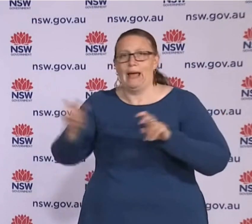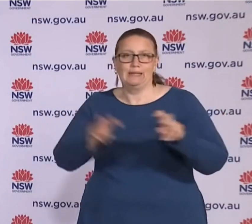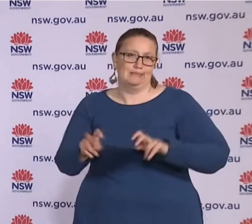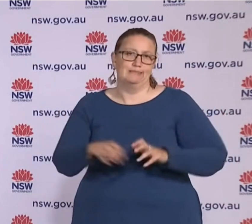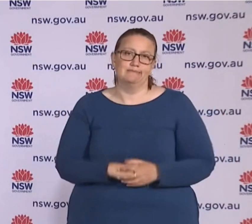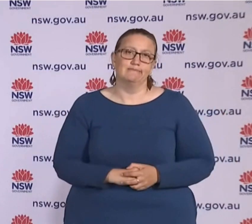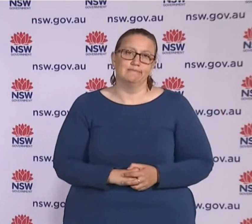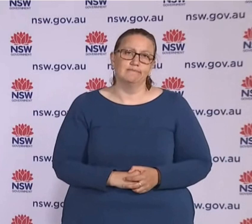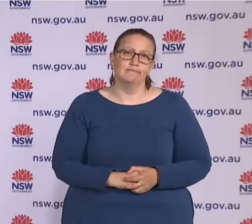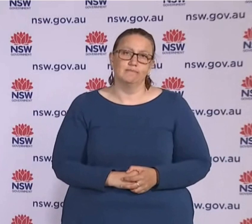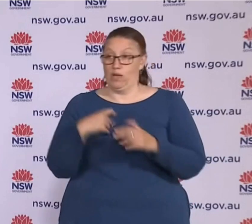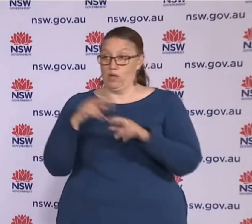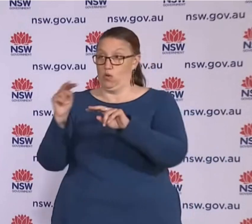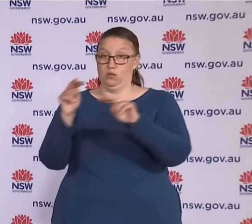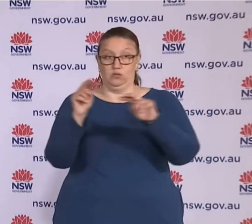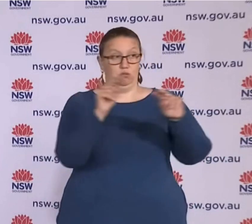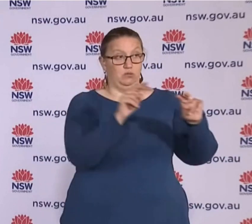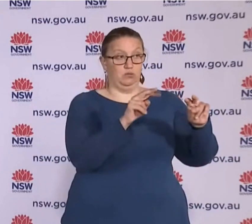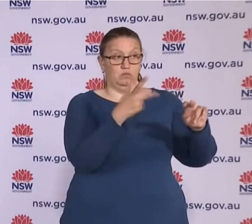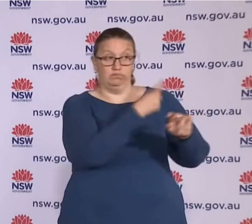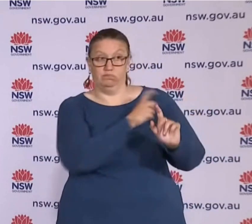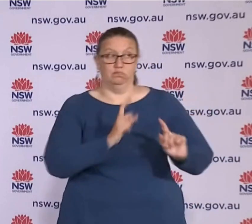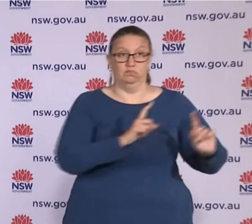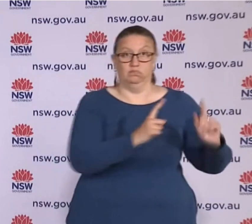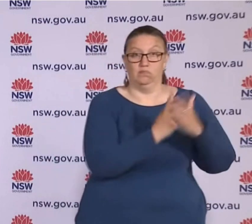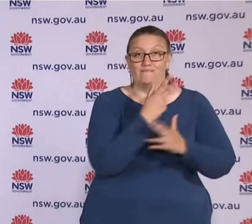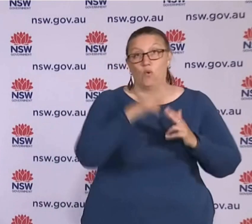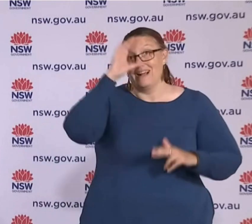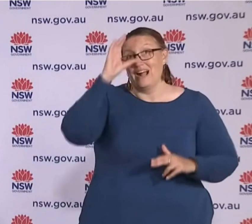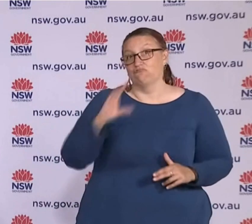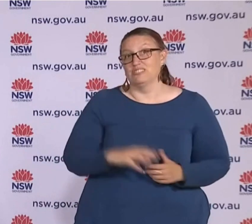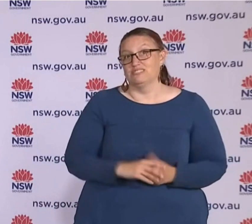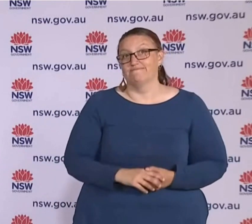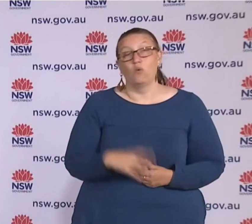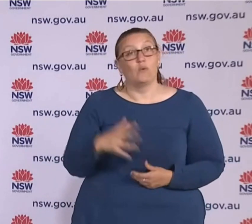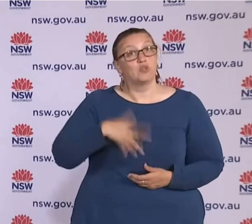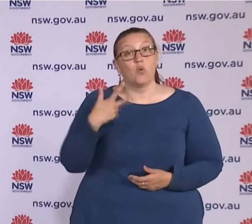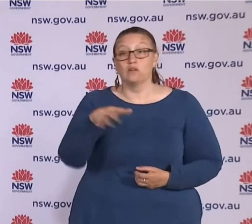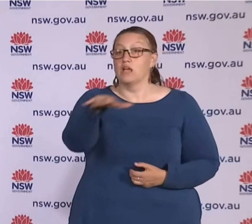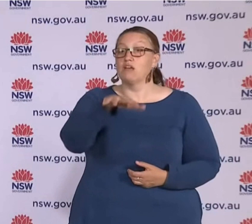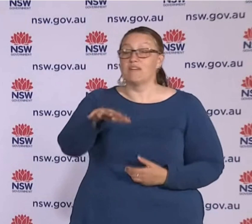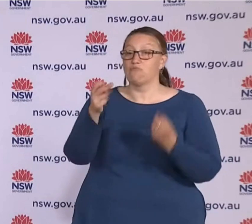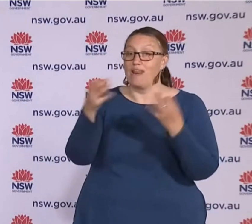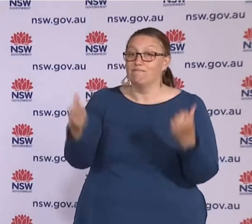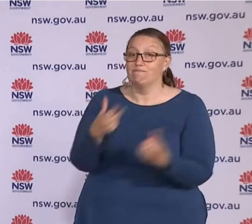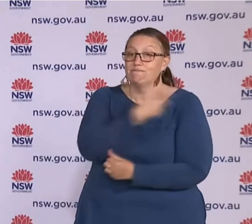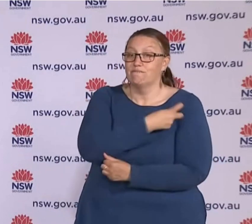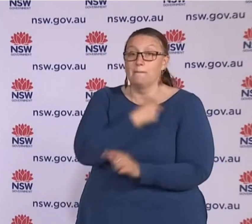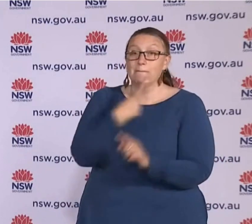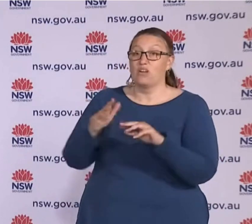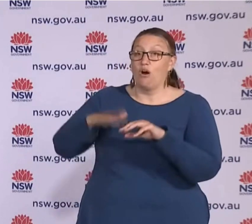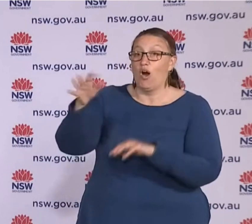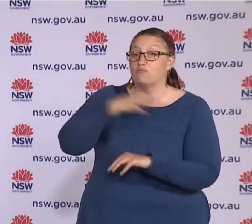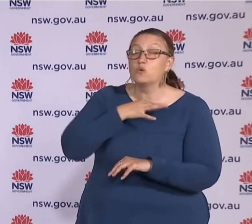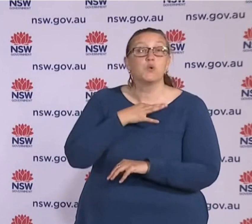eye on the vaccination rates in parts of rural and regional New South Wales. We don't want any vulnerable communities unnecessarily exposed. Similarly, we